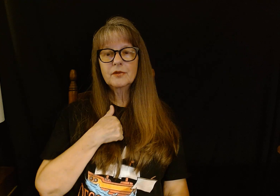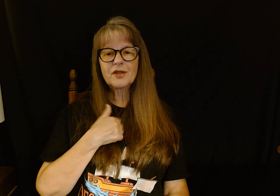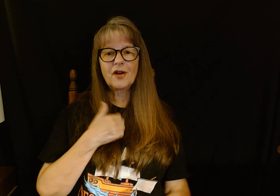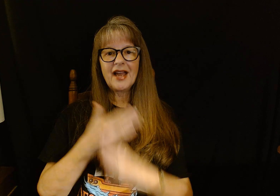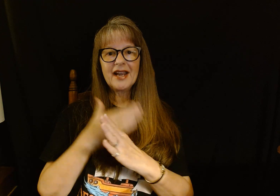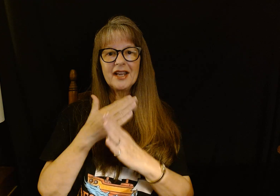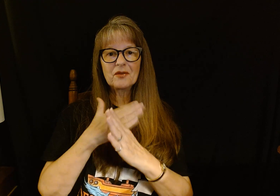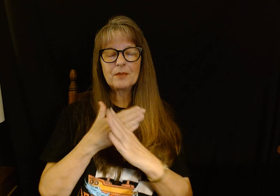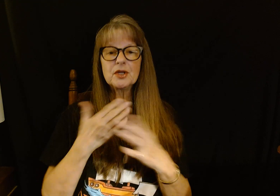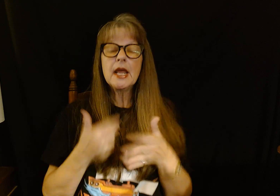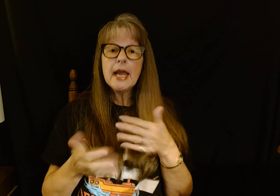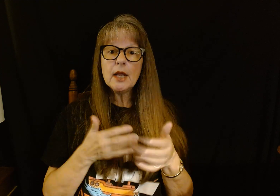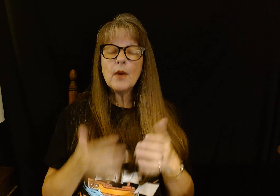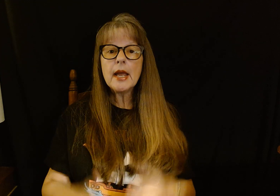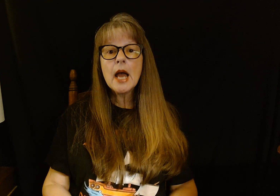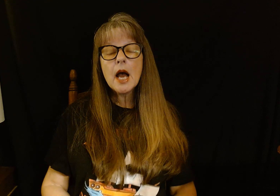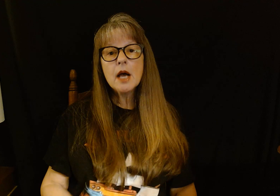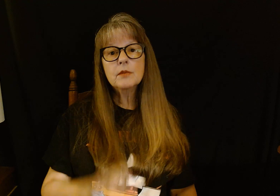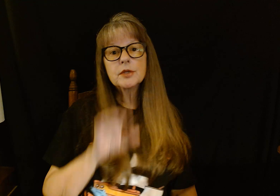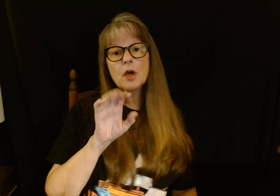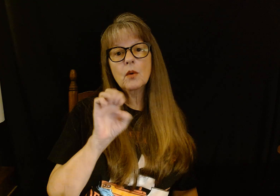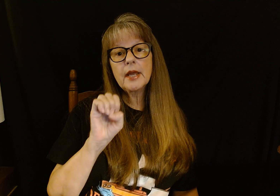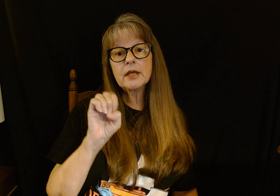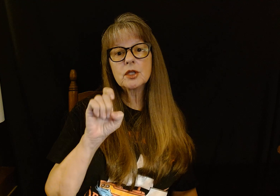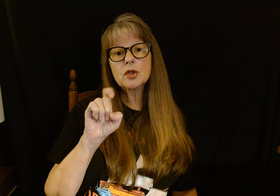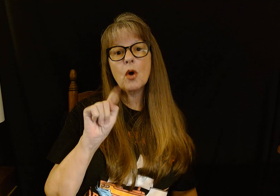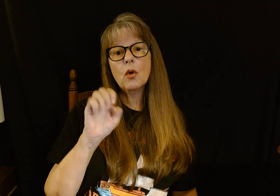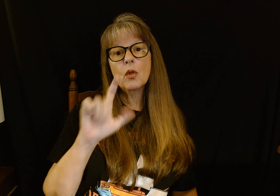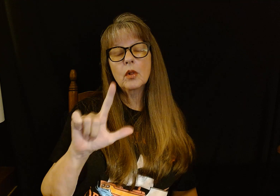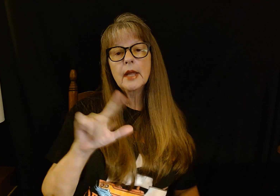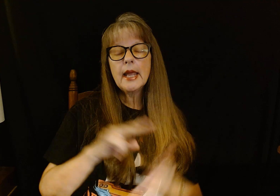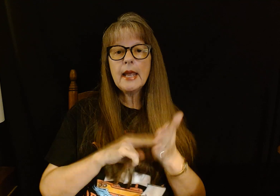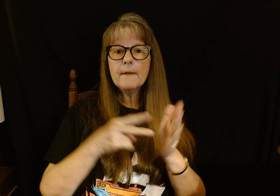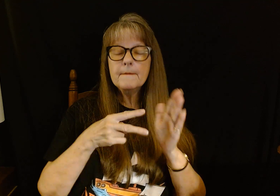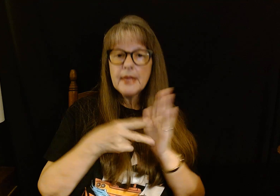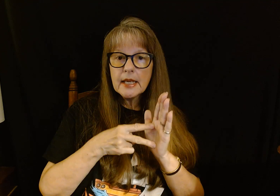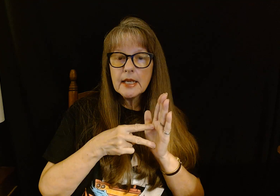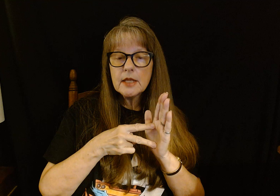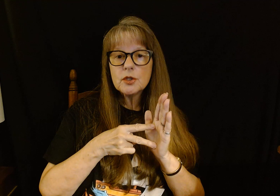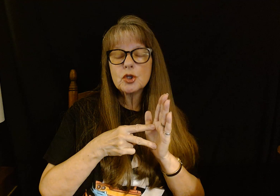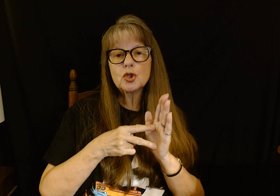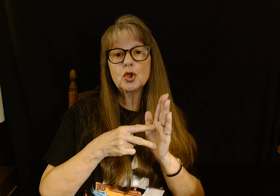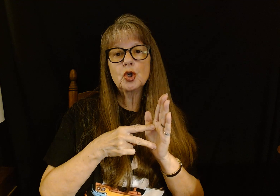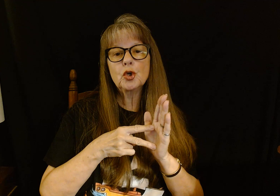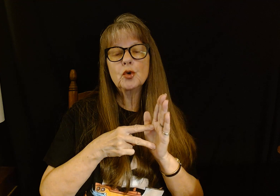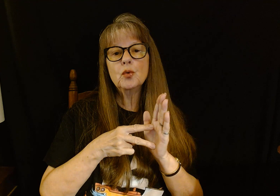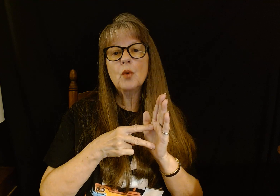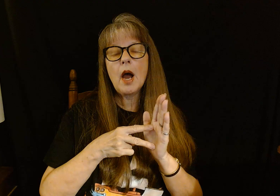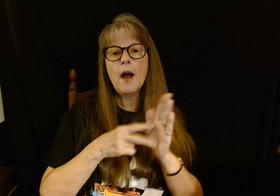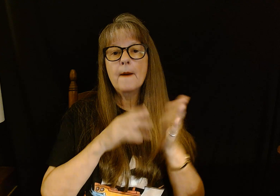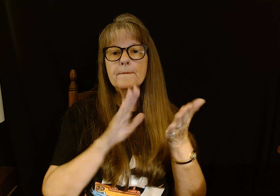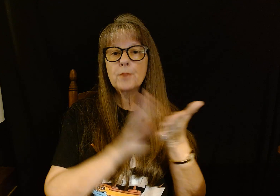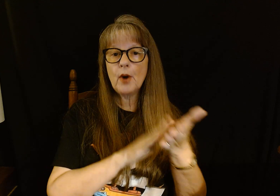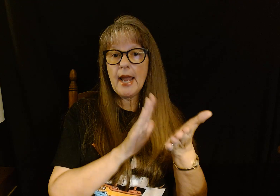Sorry, I had an interruption. Anyway, so extol, it means to